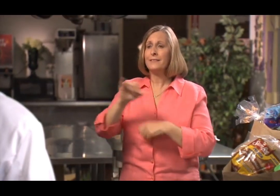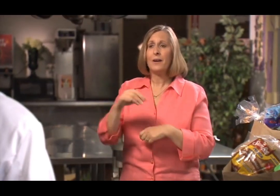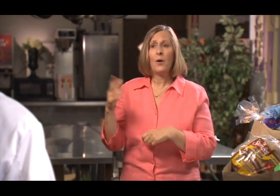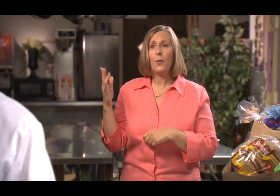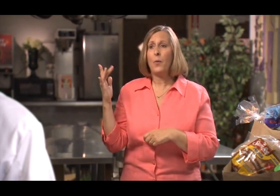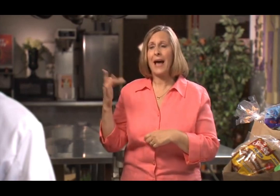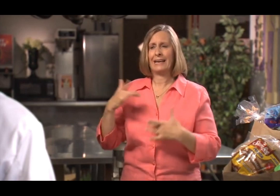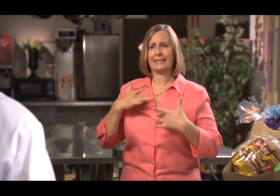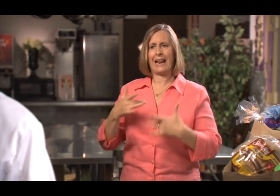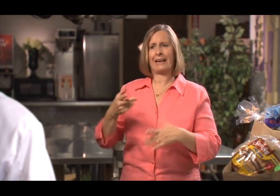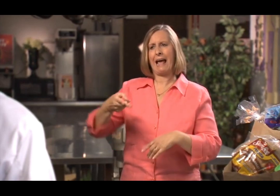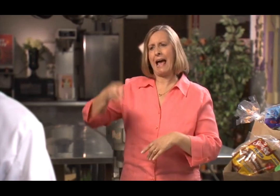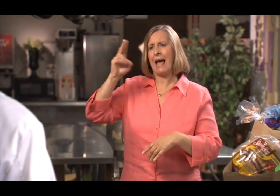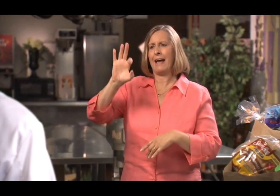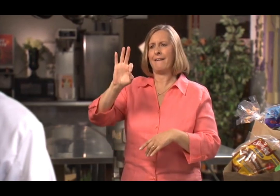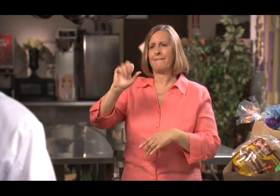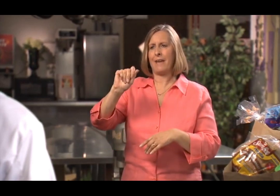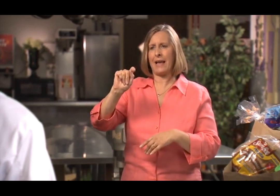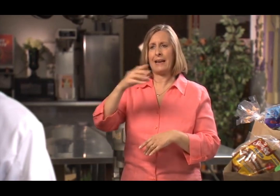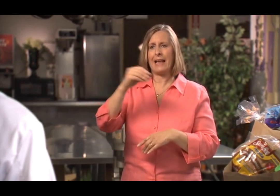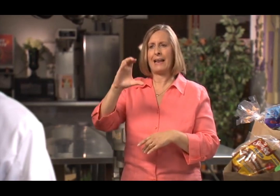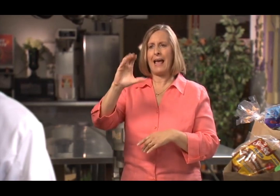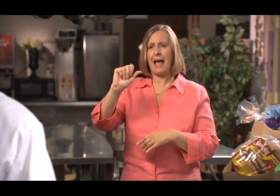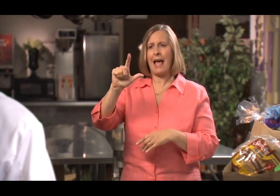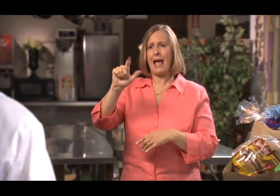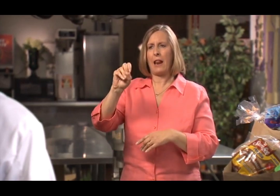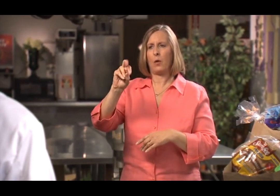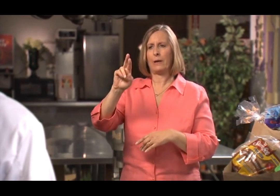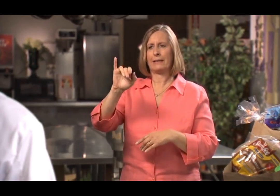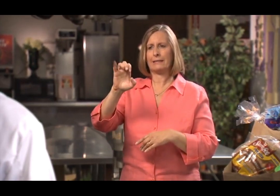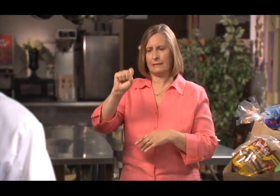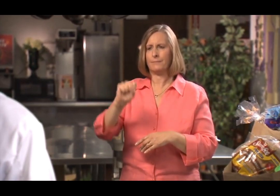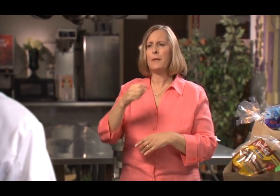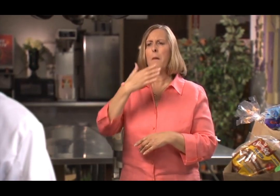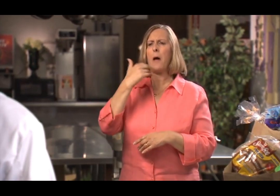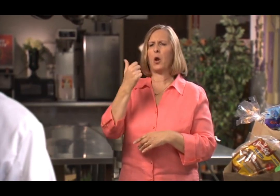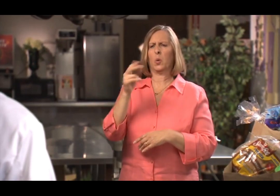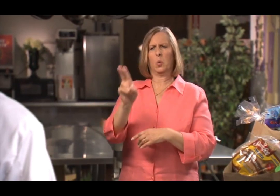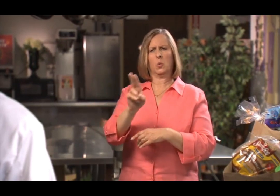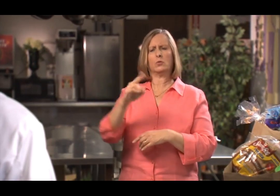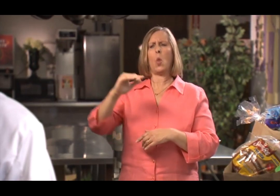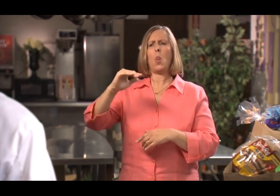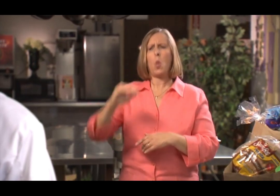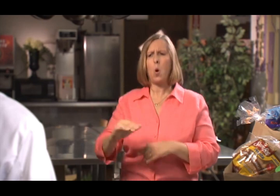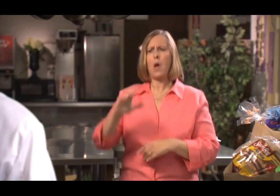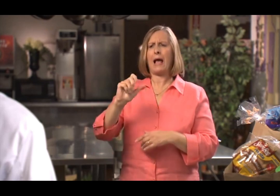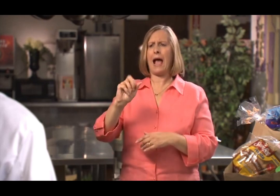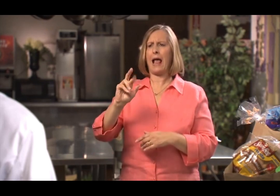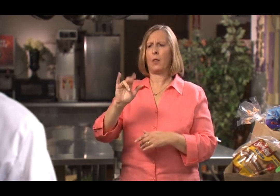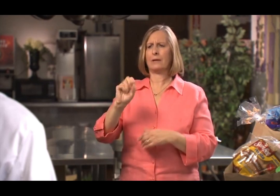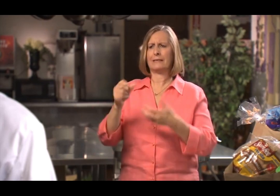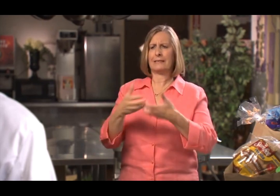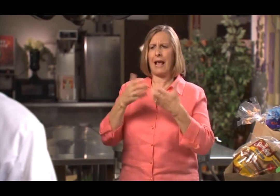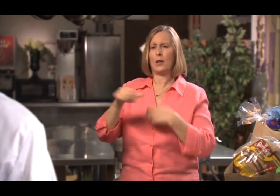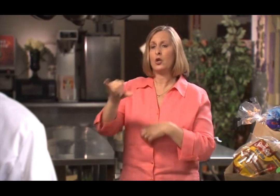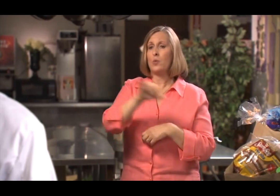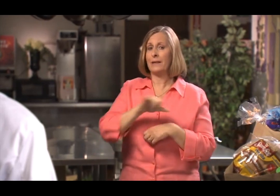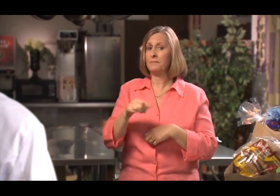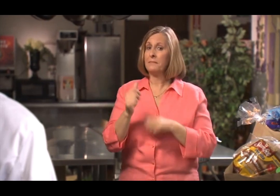dressings because they are usually high in fat and calories. It is better to use a low-calorie salad dressing.